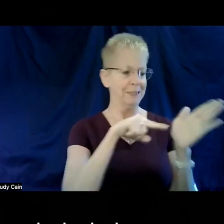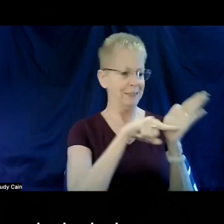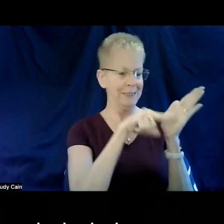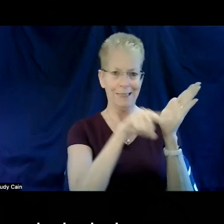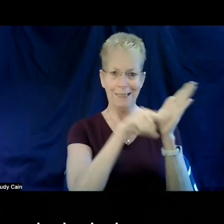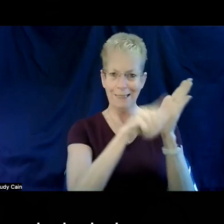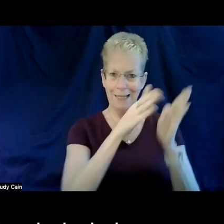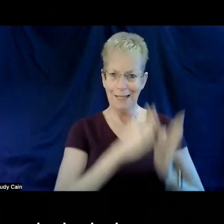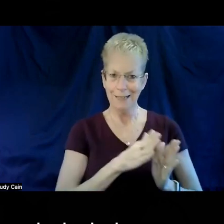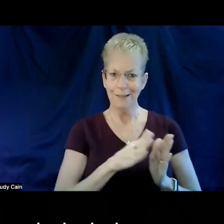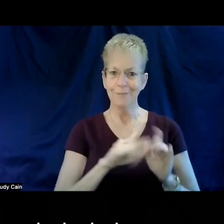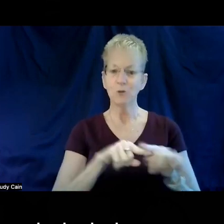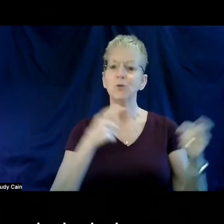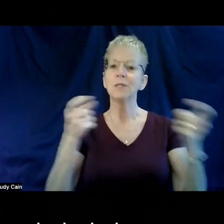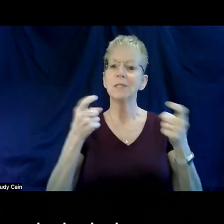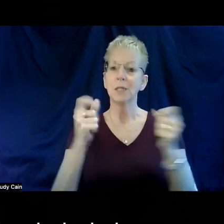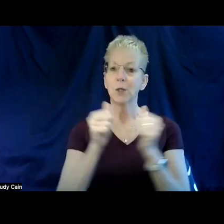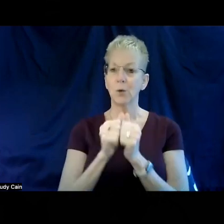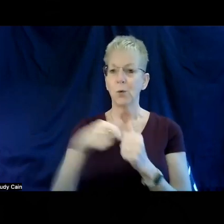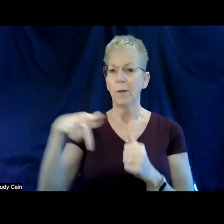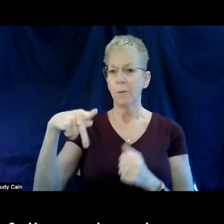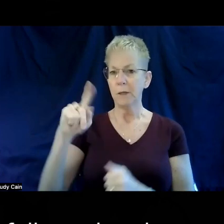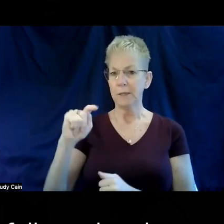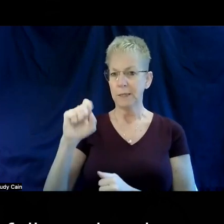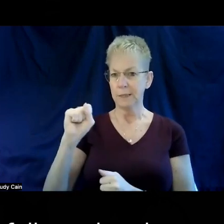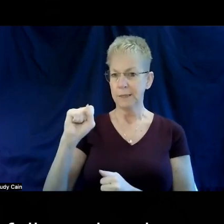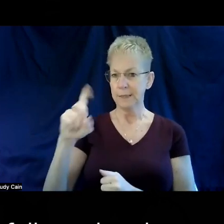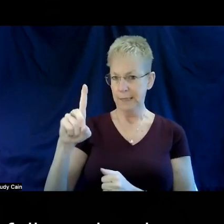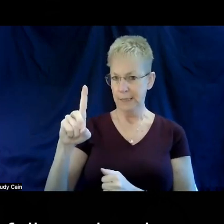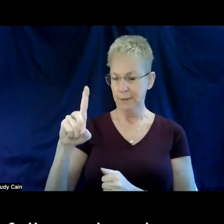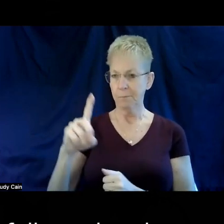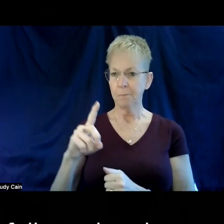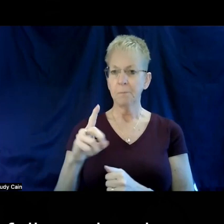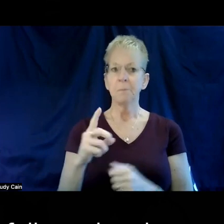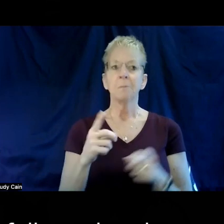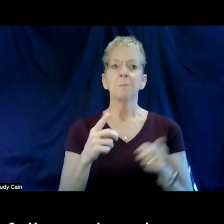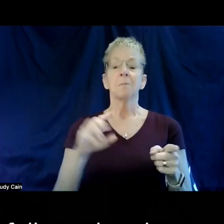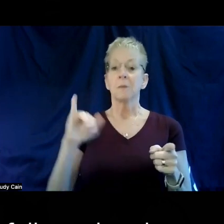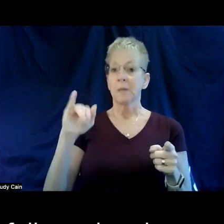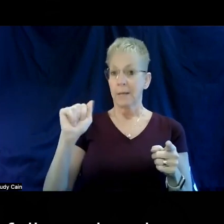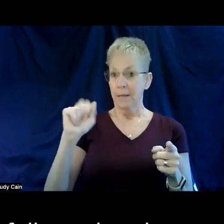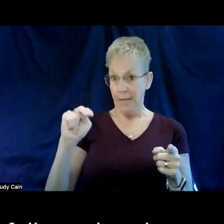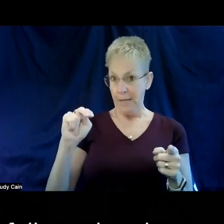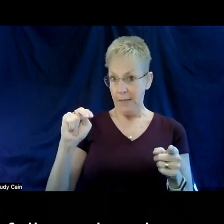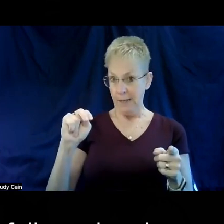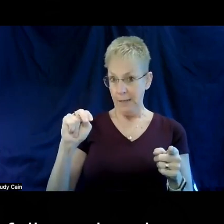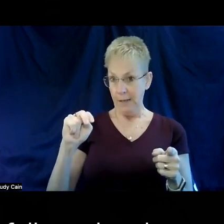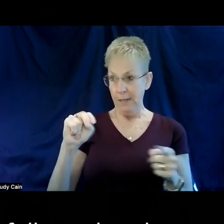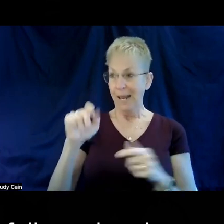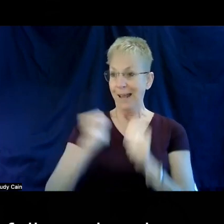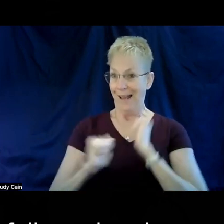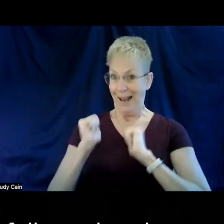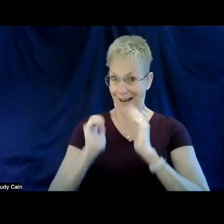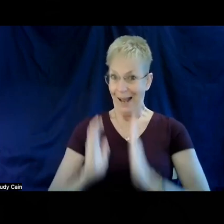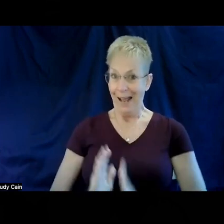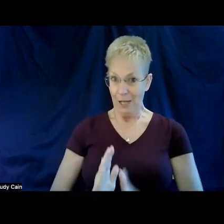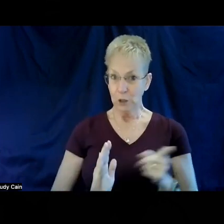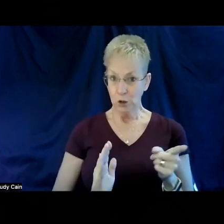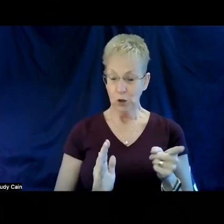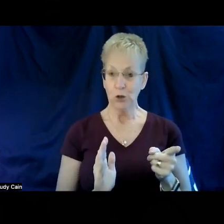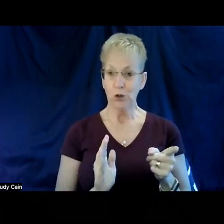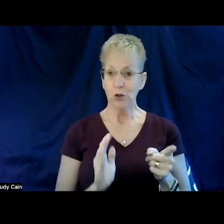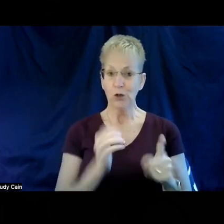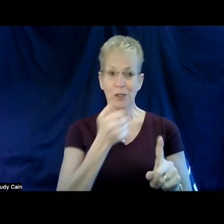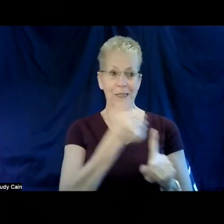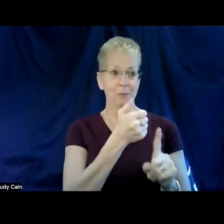the very first book, he's in really, really bad shape. And Ian Carmichael, the fellow who plays him 30 years later, he was